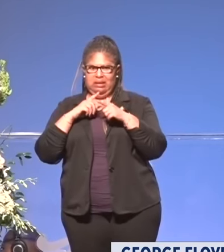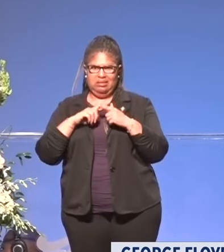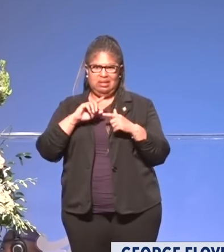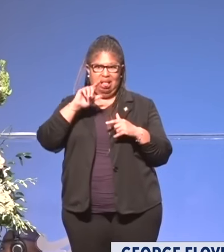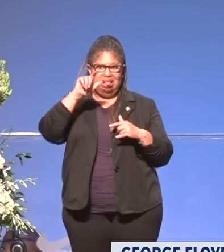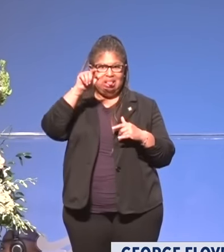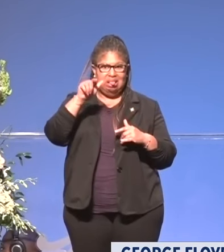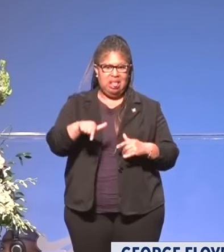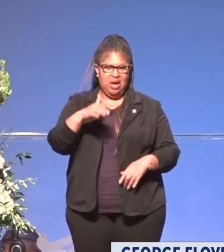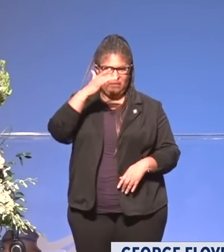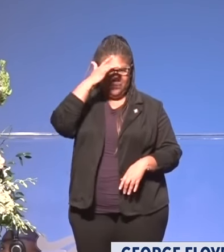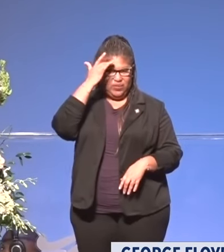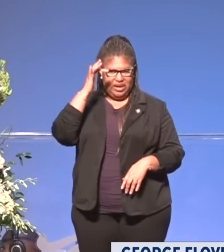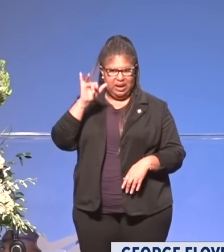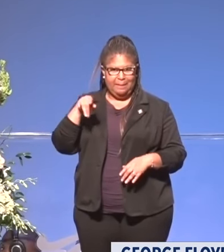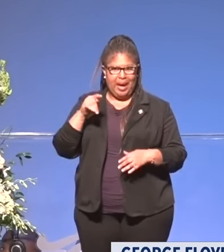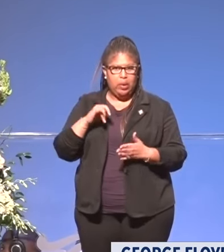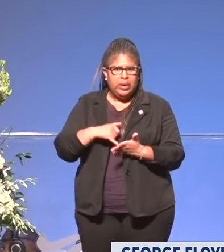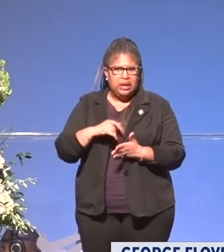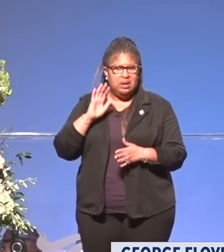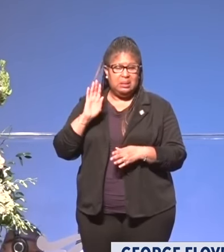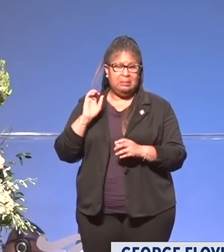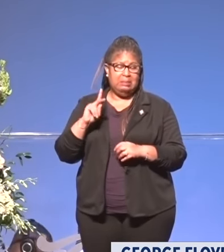back to business as usual.